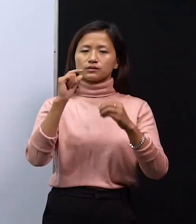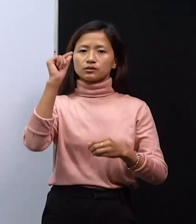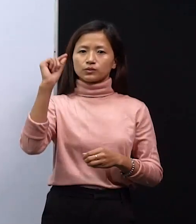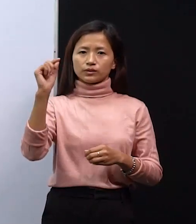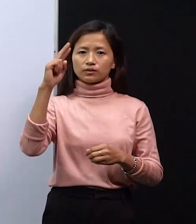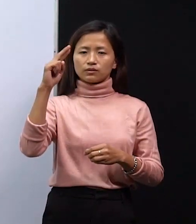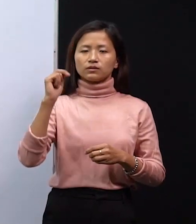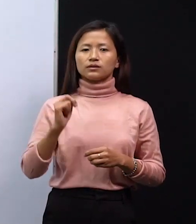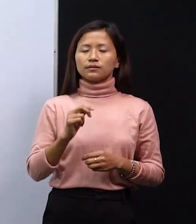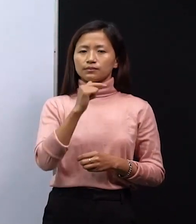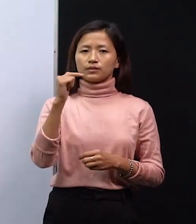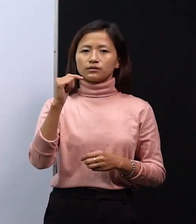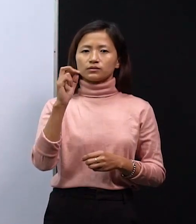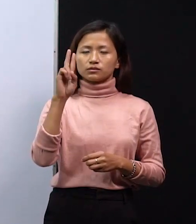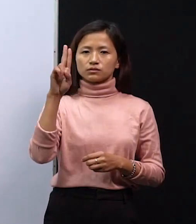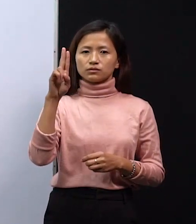minus